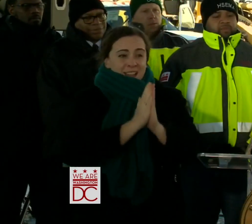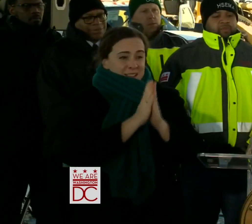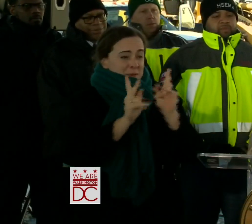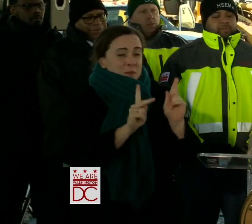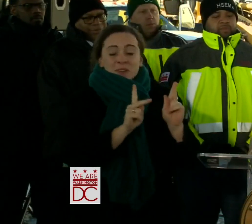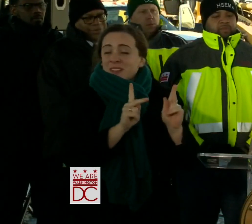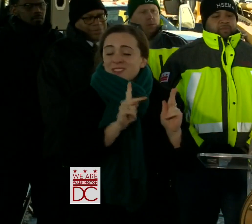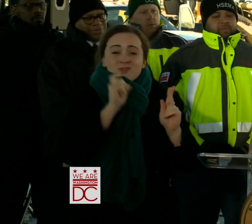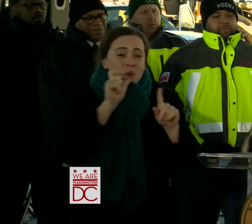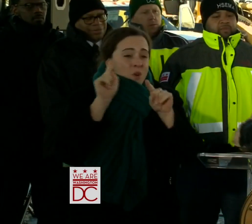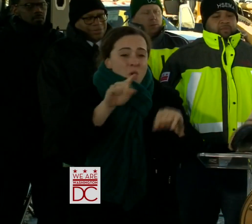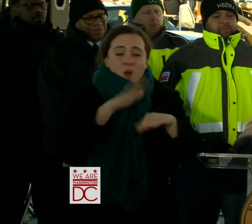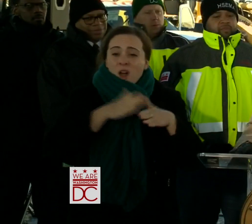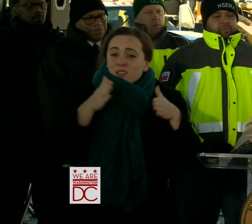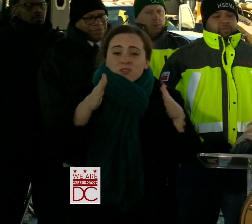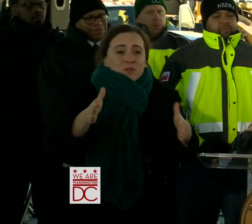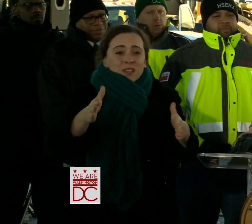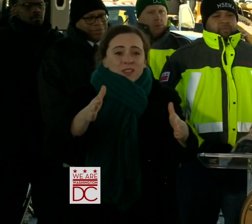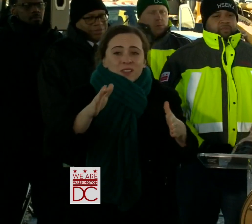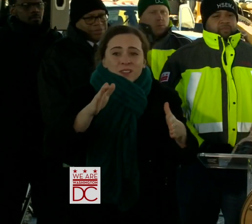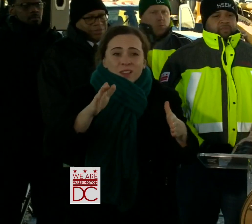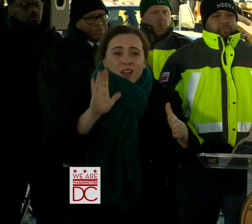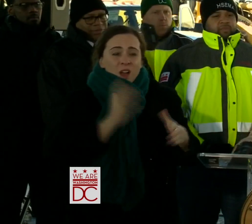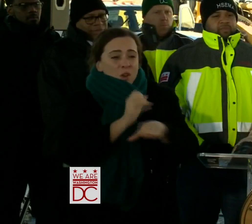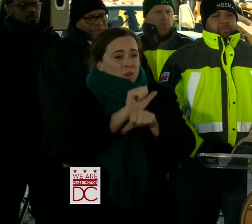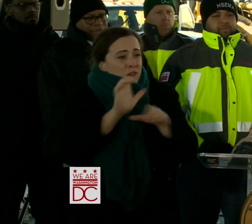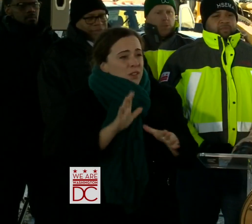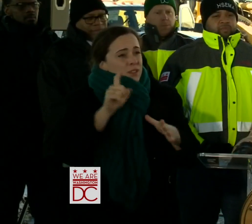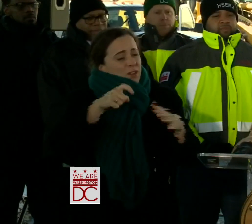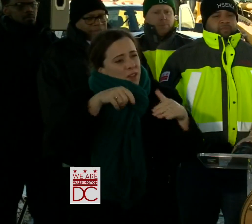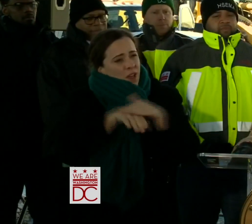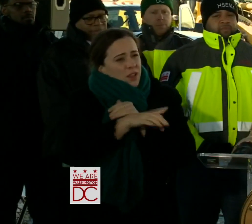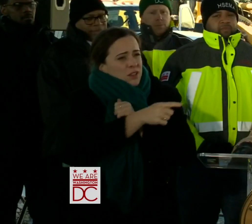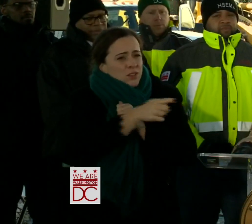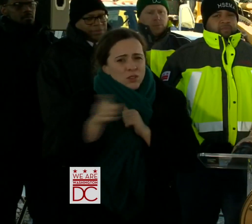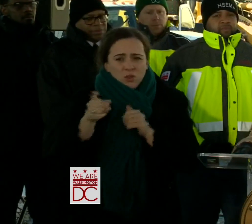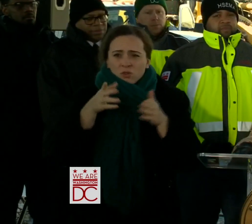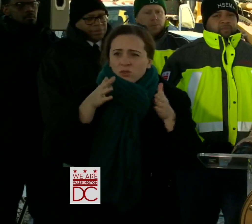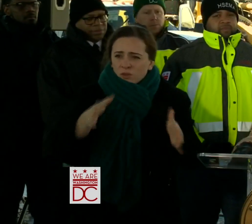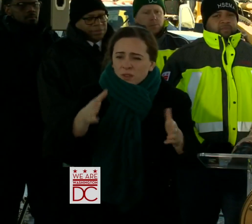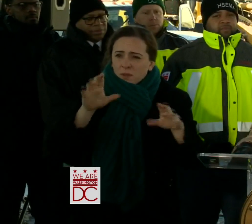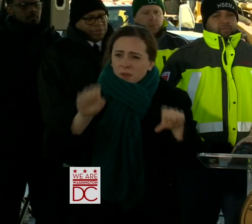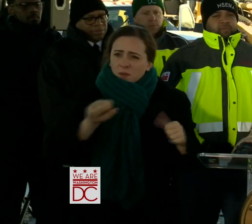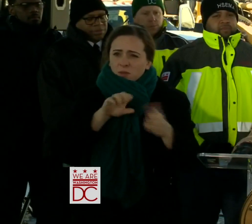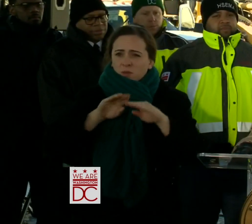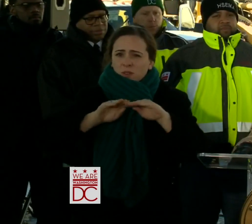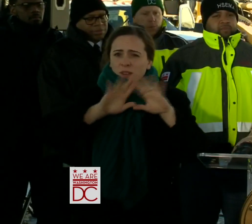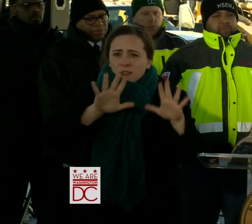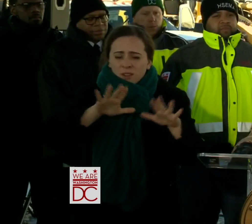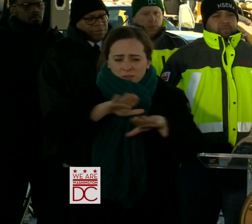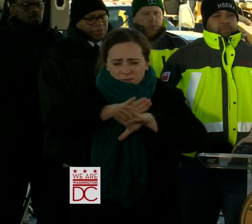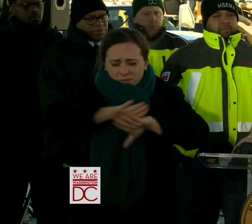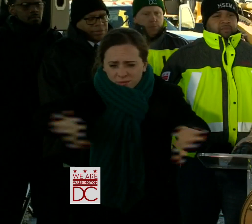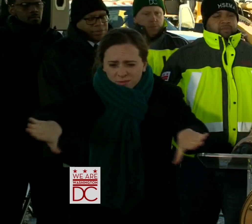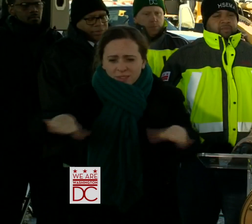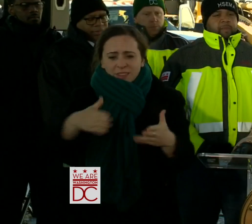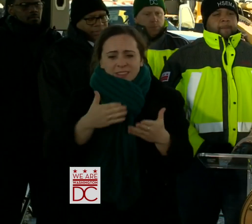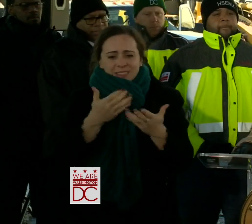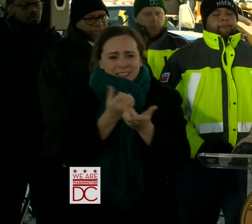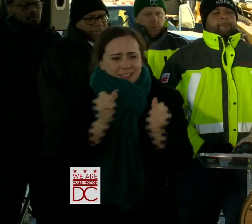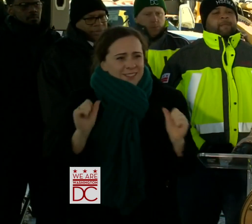off the streets. The crews need access to the streets to clear them safely so that we can